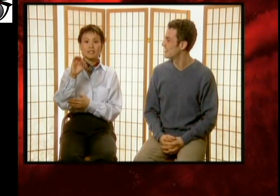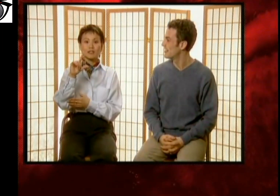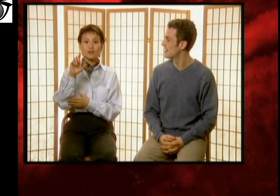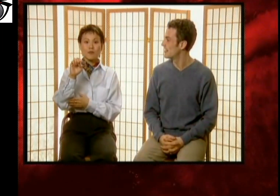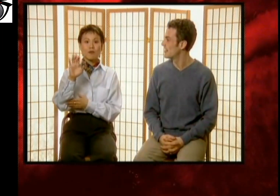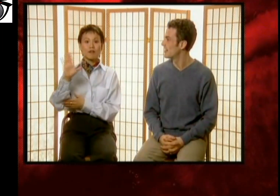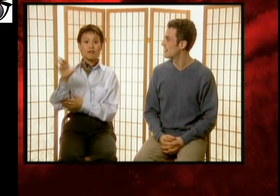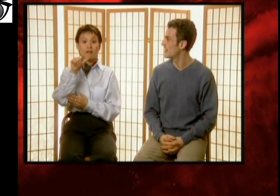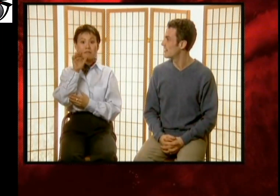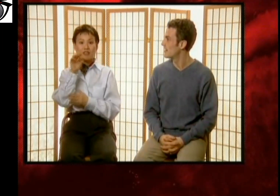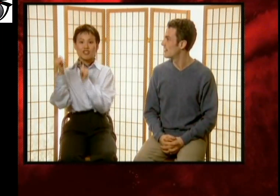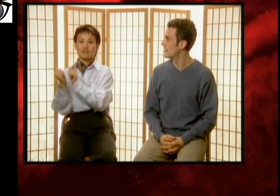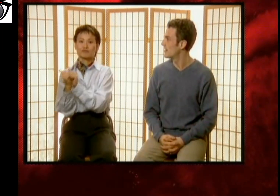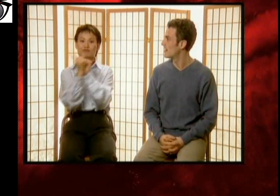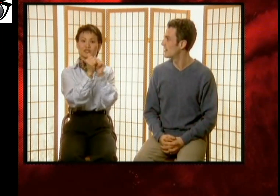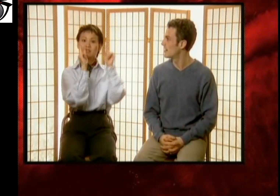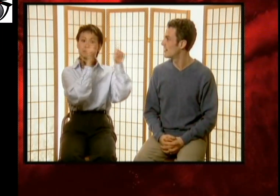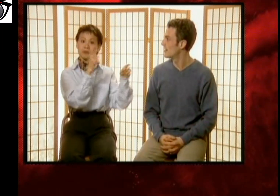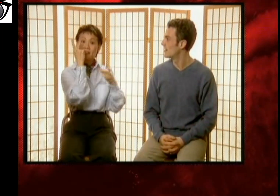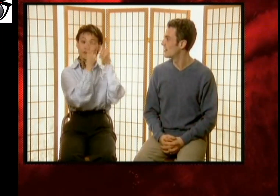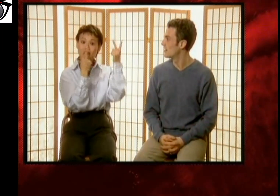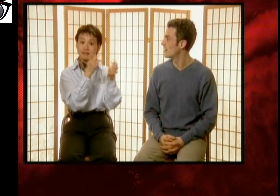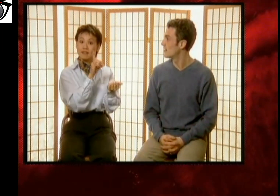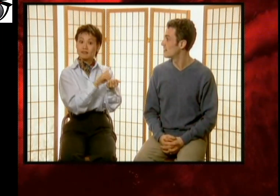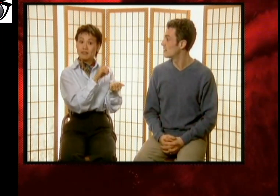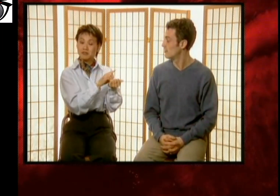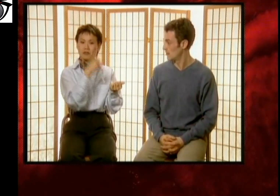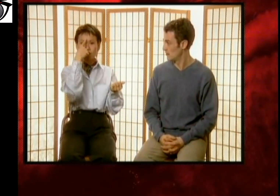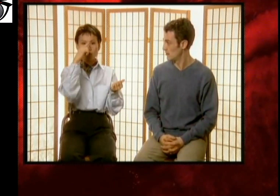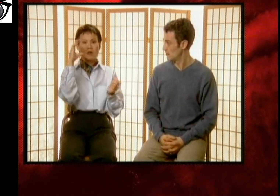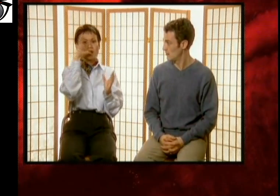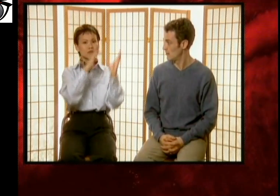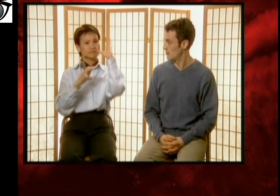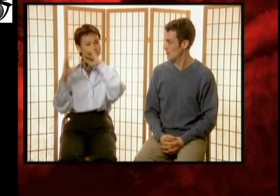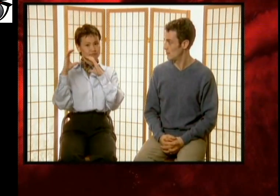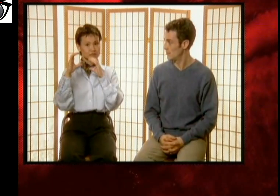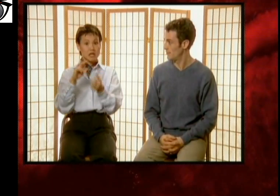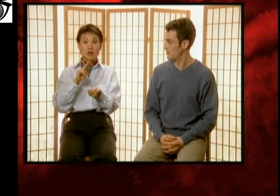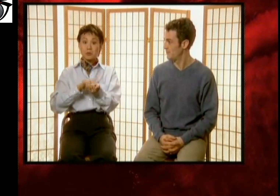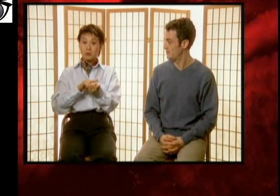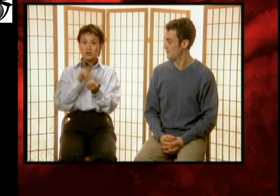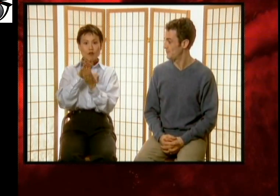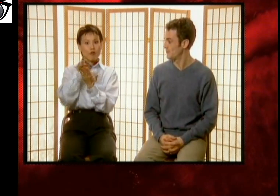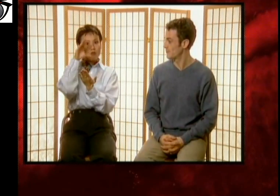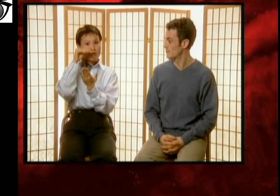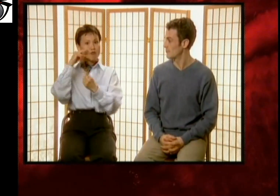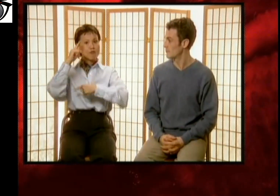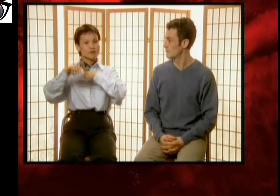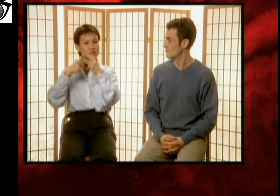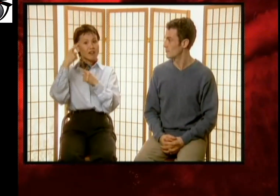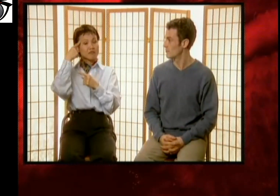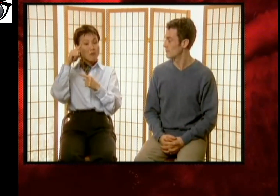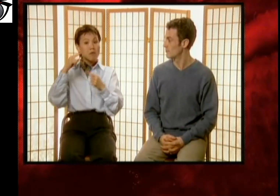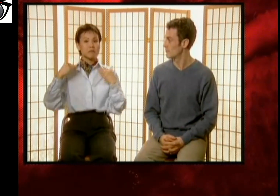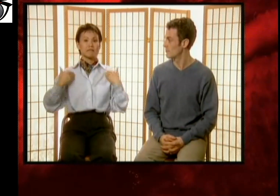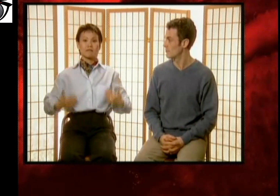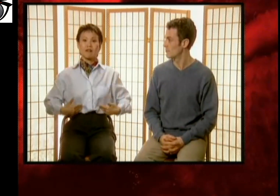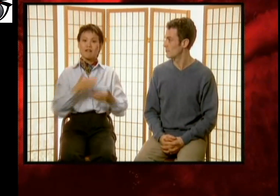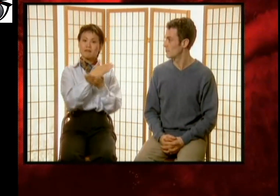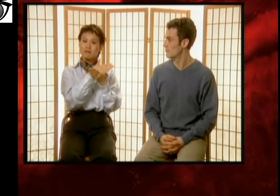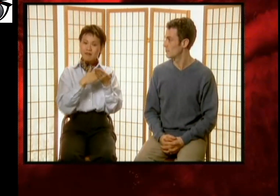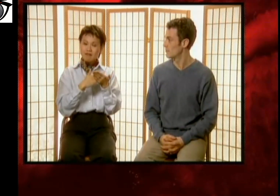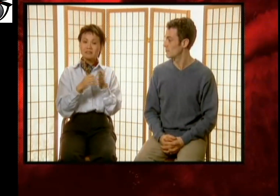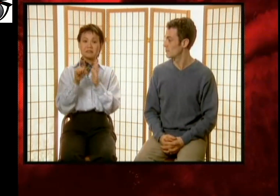In this part, Mrs. Perkins takes Melanie to the doctor for an examination. The nurse learns signs for